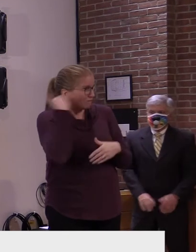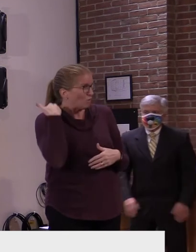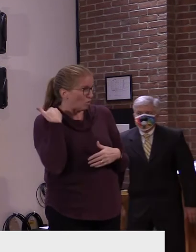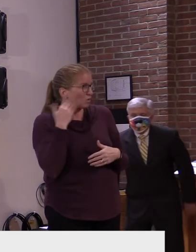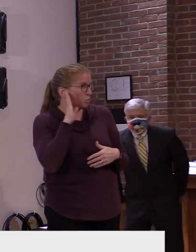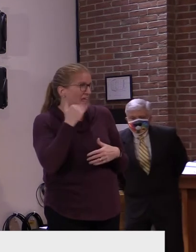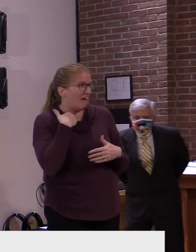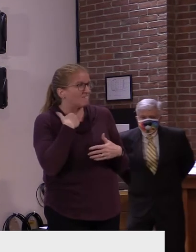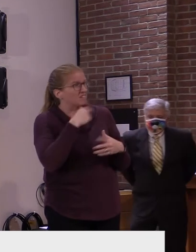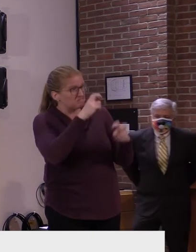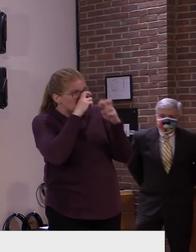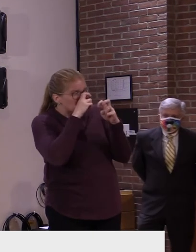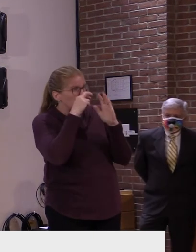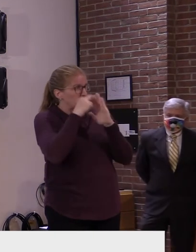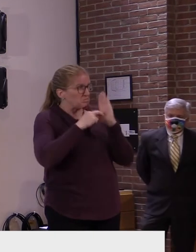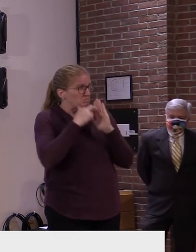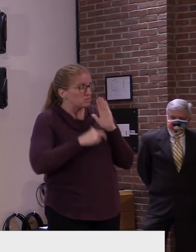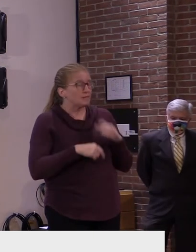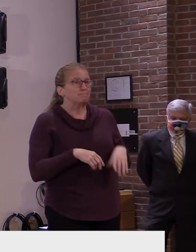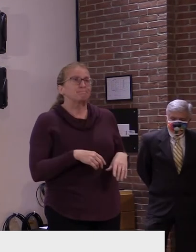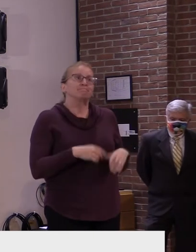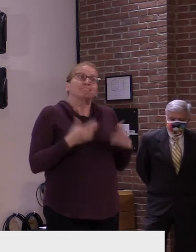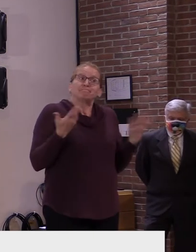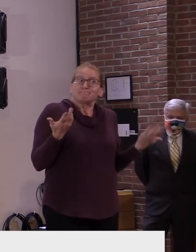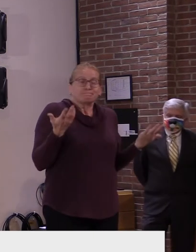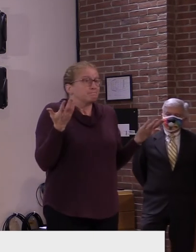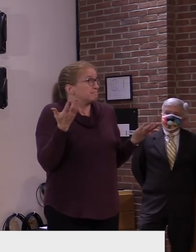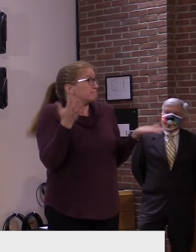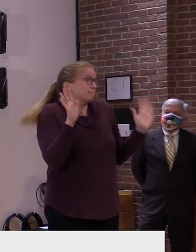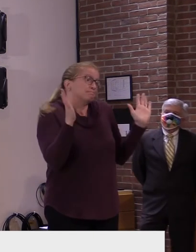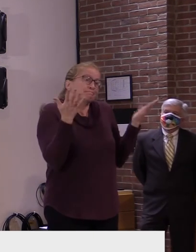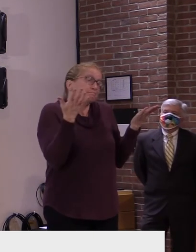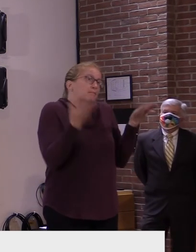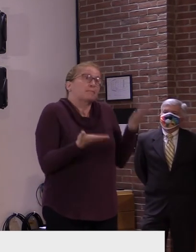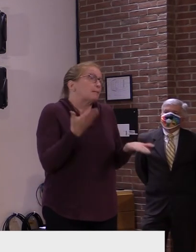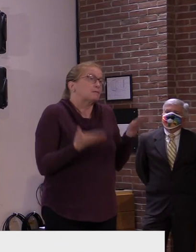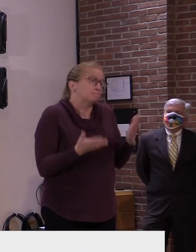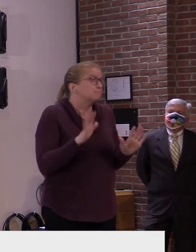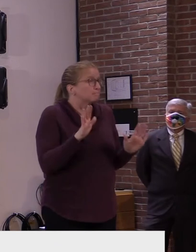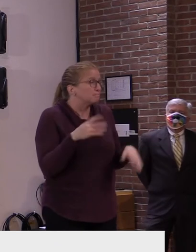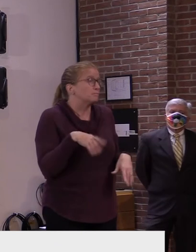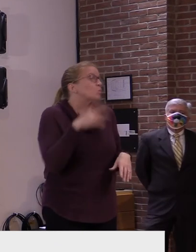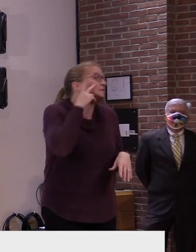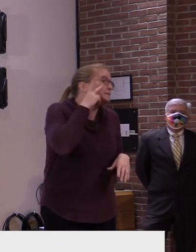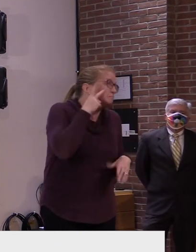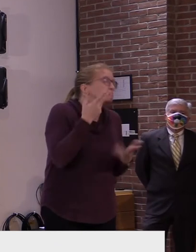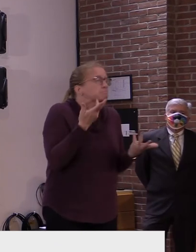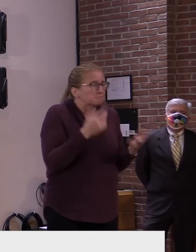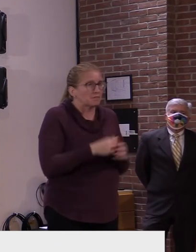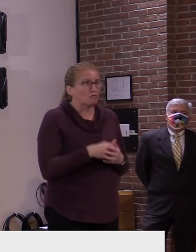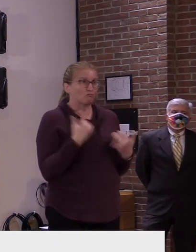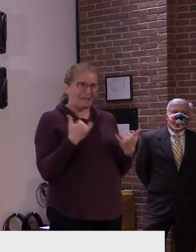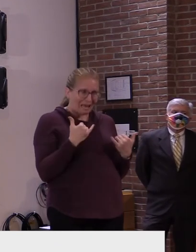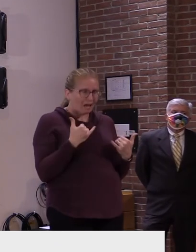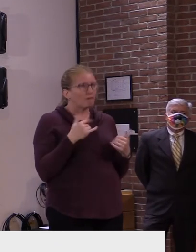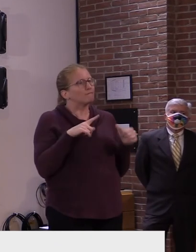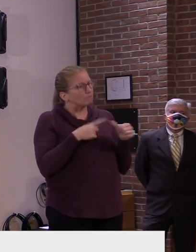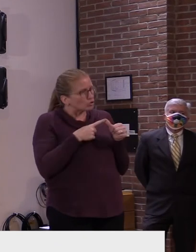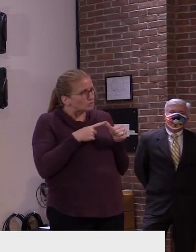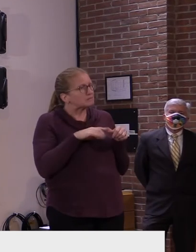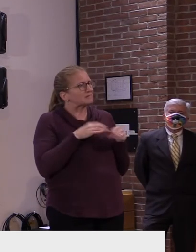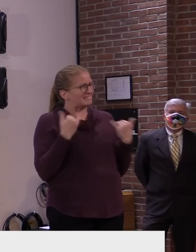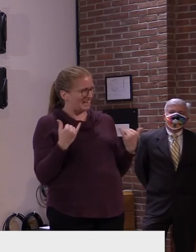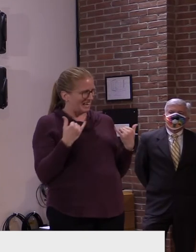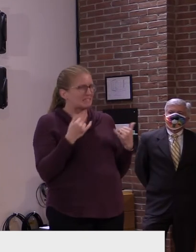just have to see how successful we are in trying to put these measures forward restricting travel or restricting the the